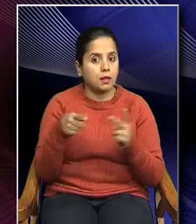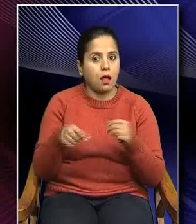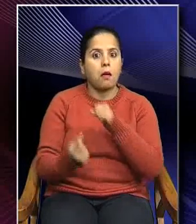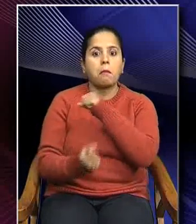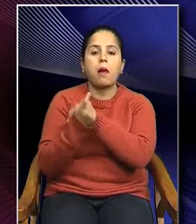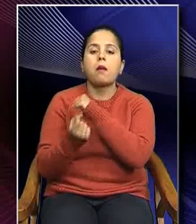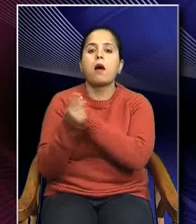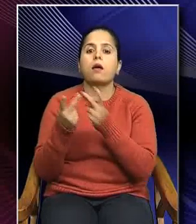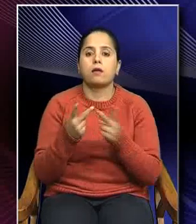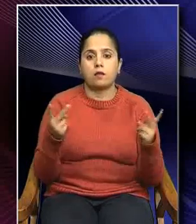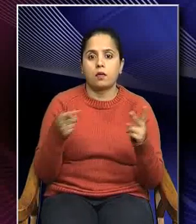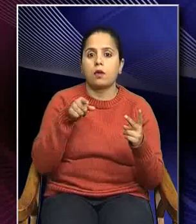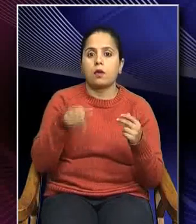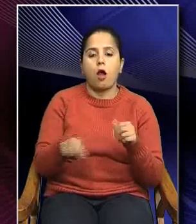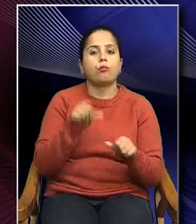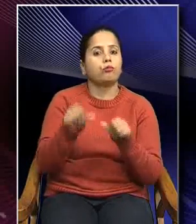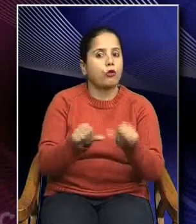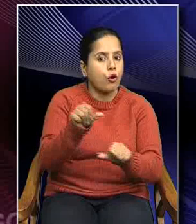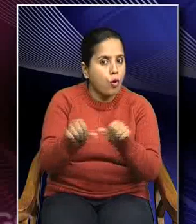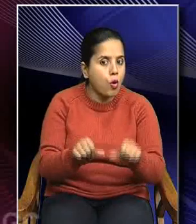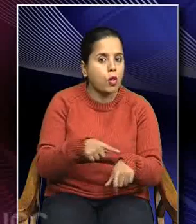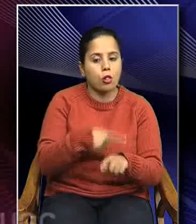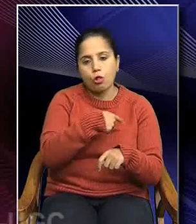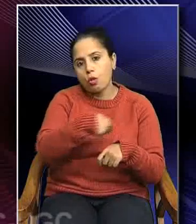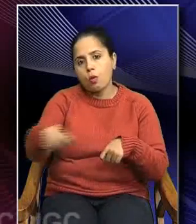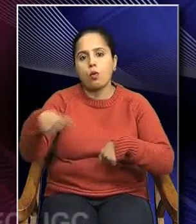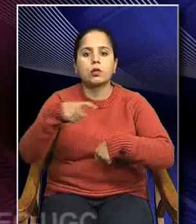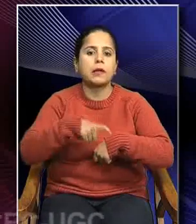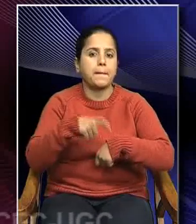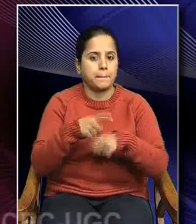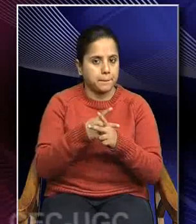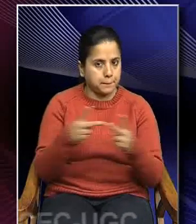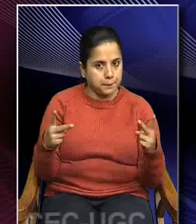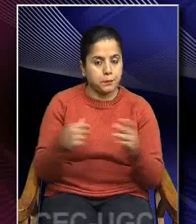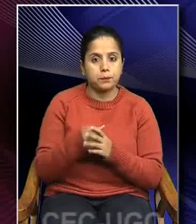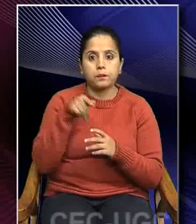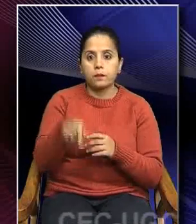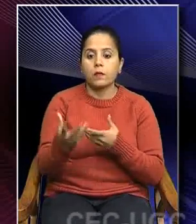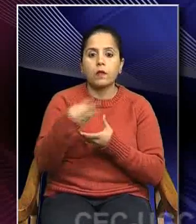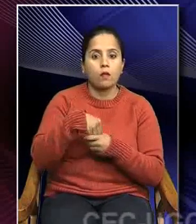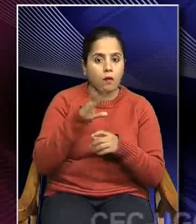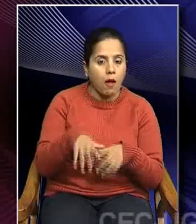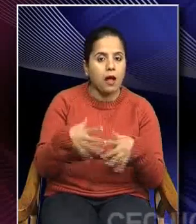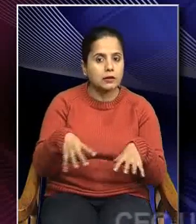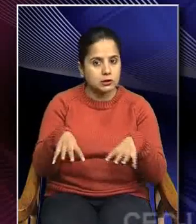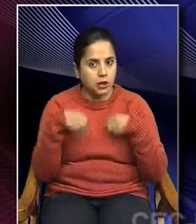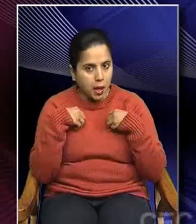emerges. It's a process over a long period of time which involves